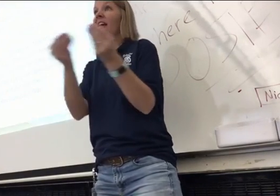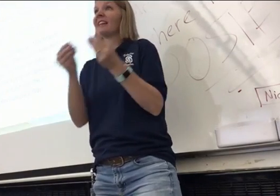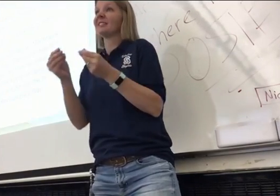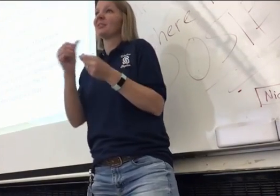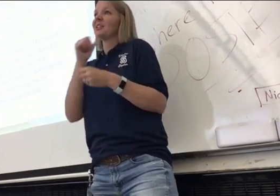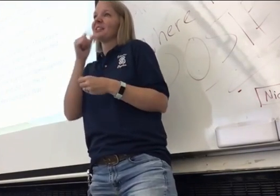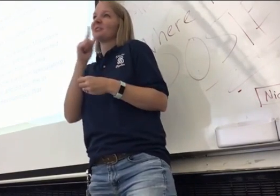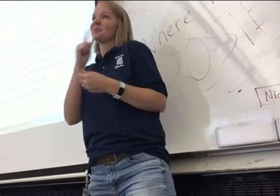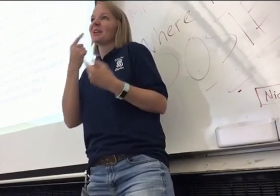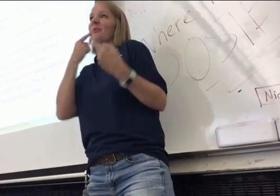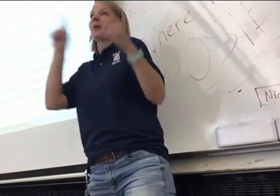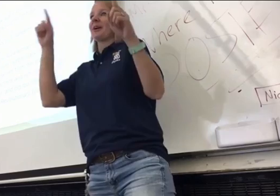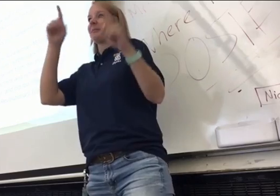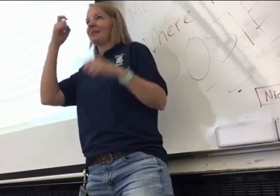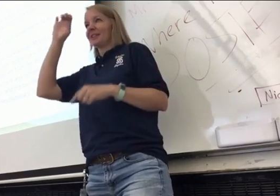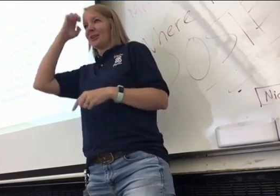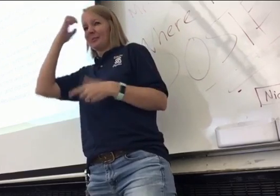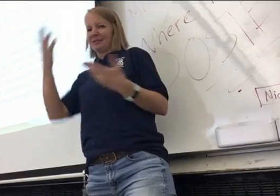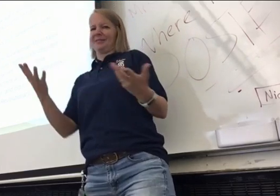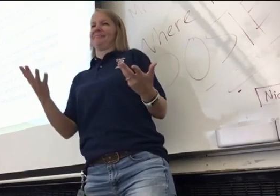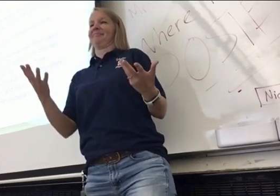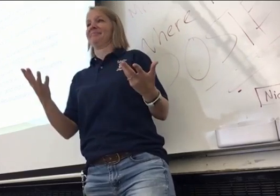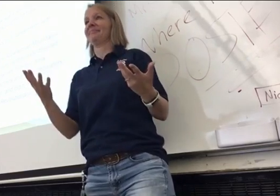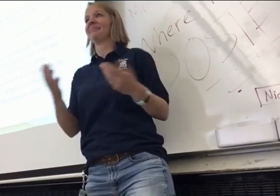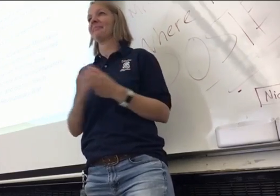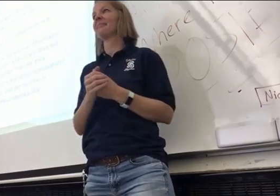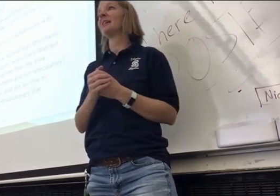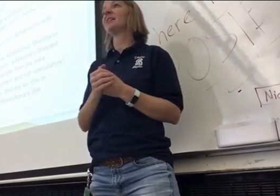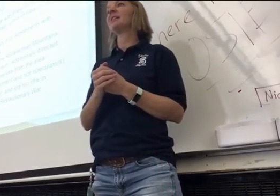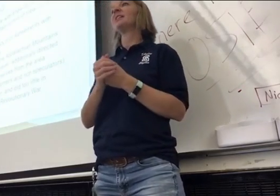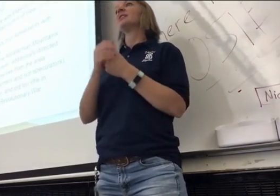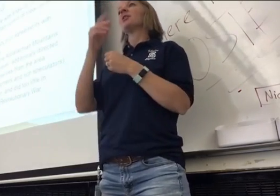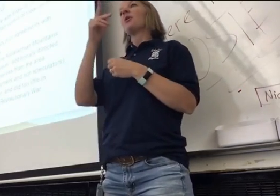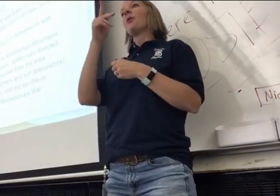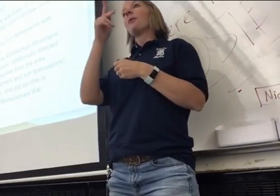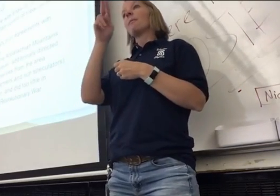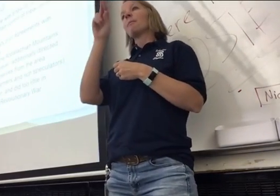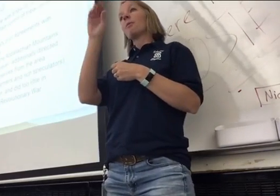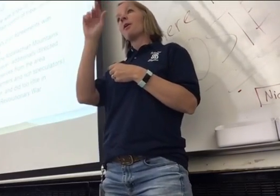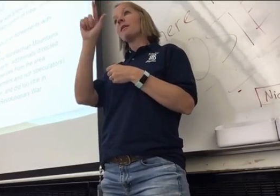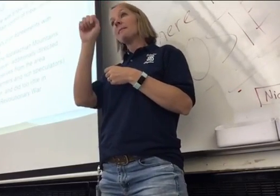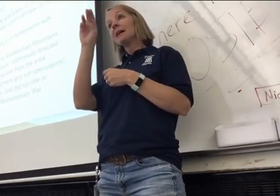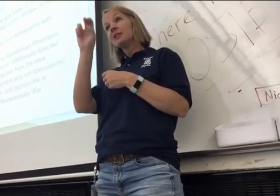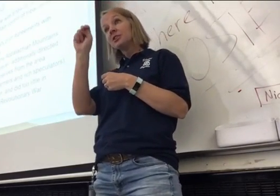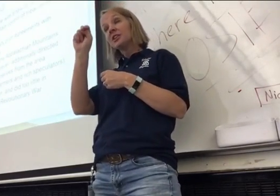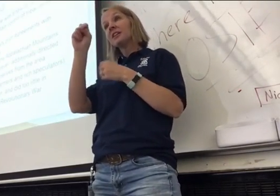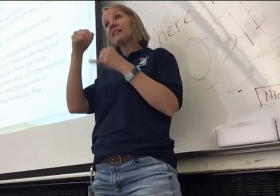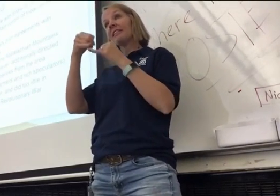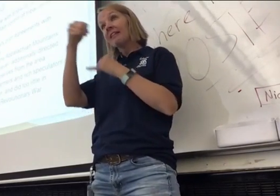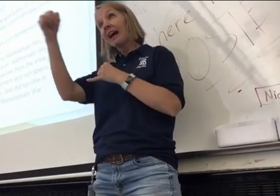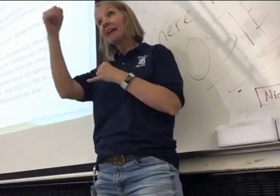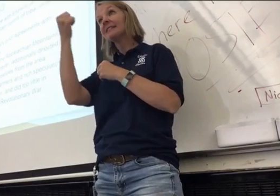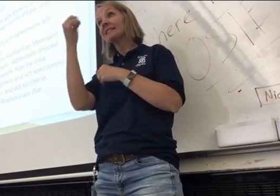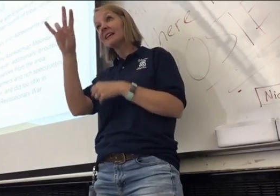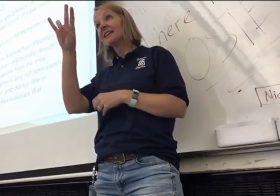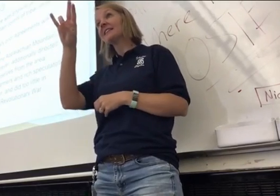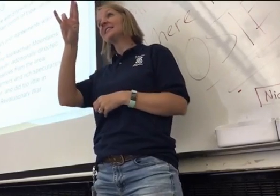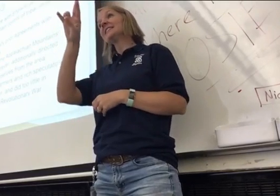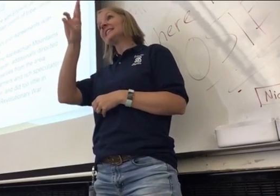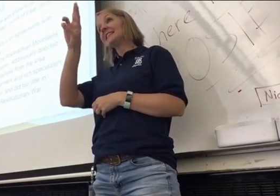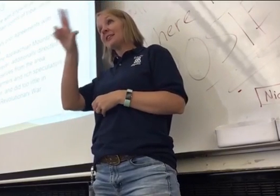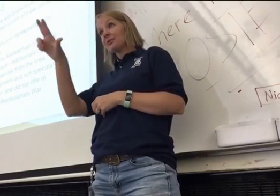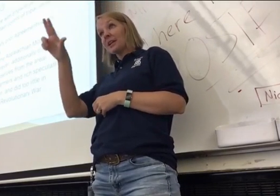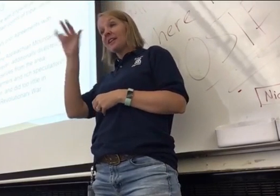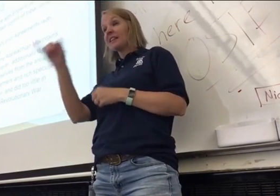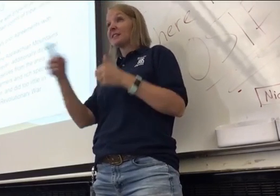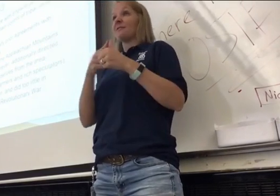out very well for them. Now, proclamation line is 1763. This is your first major